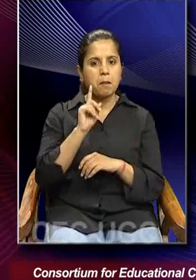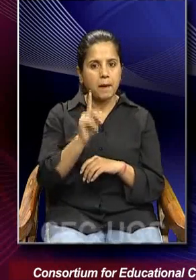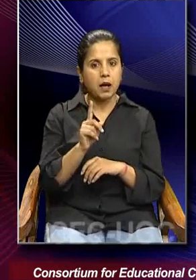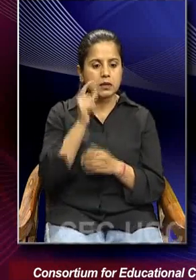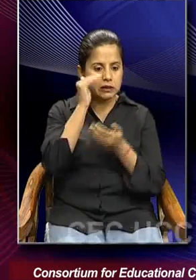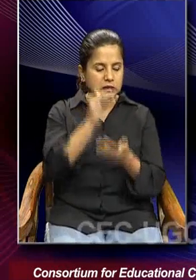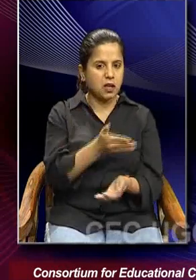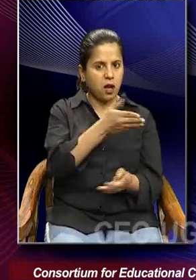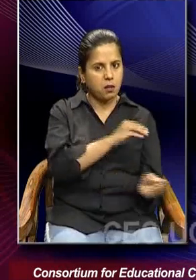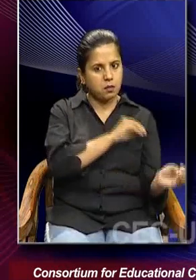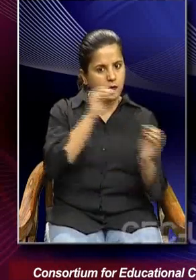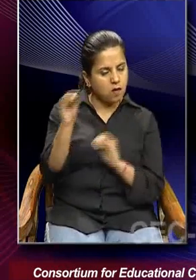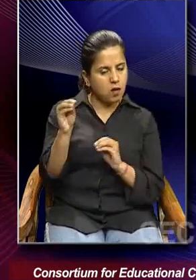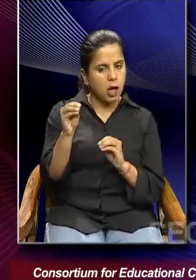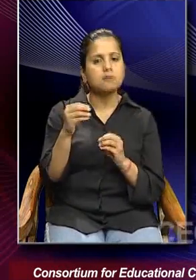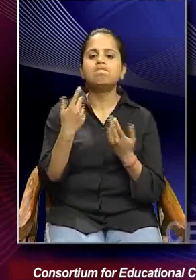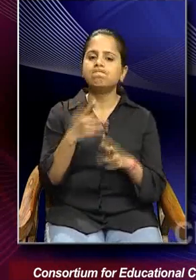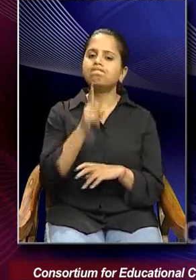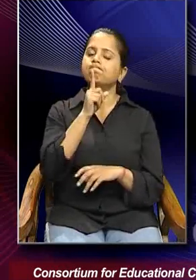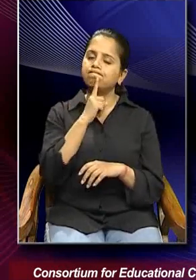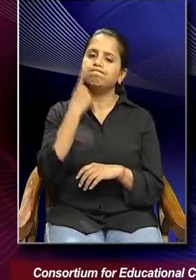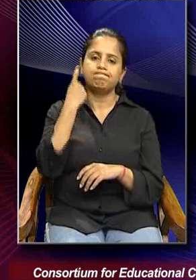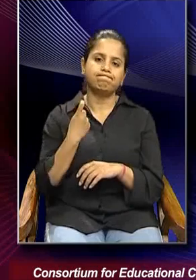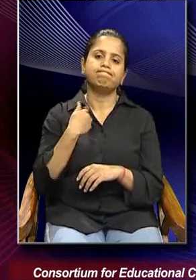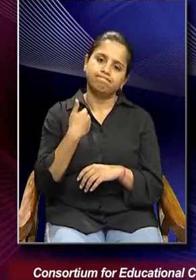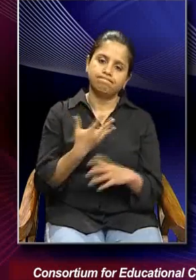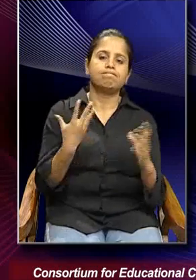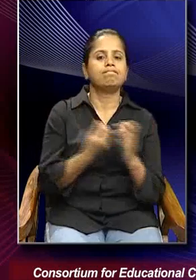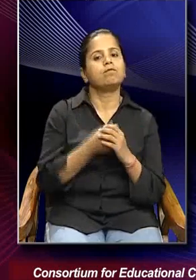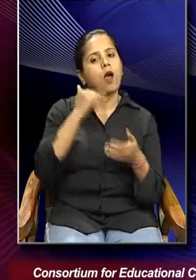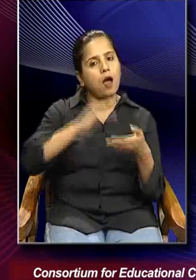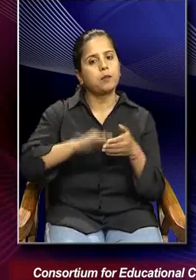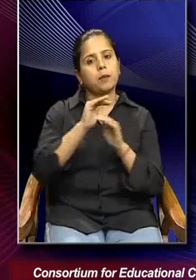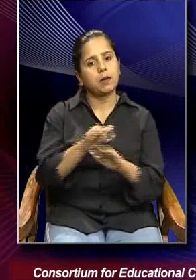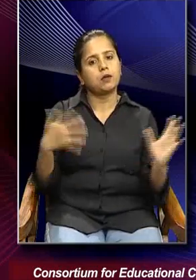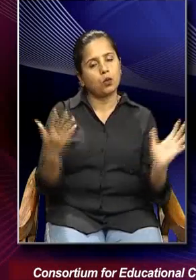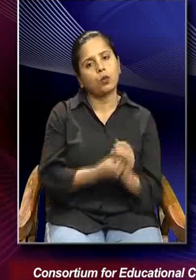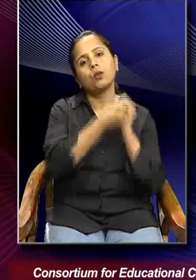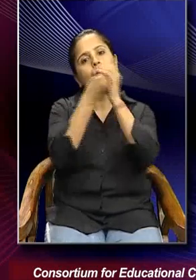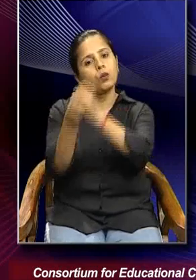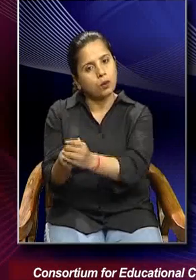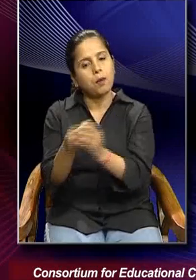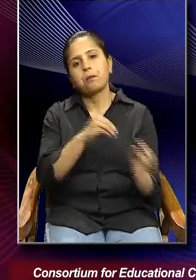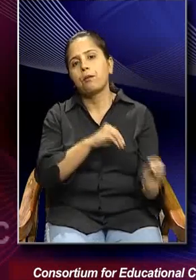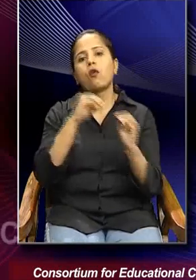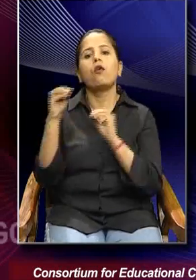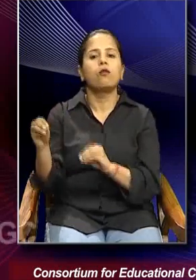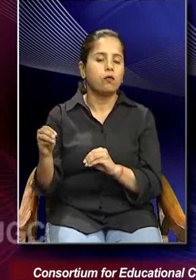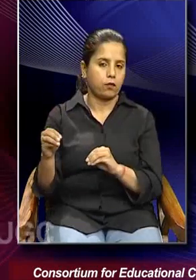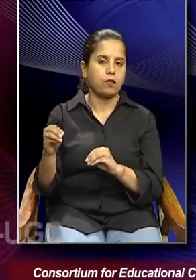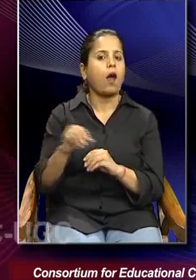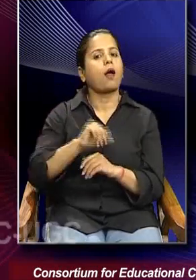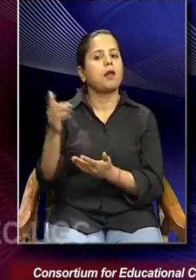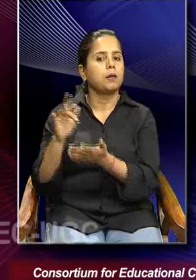the son is moving, so the parents, the wife and the kids are also moving along with the